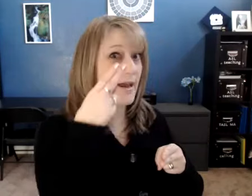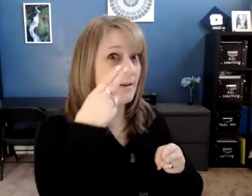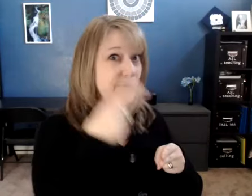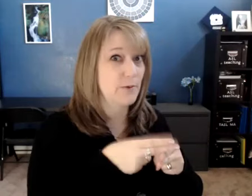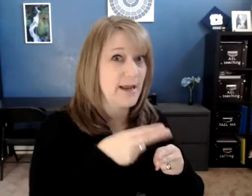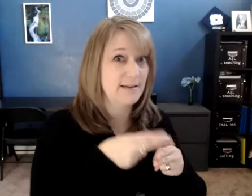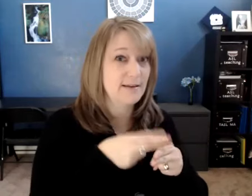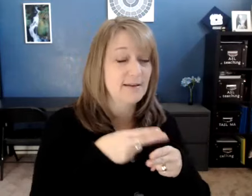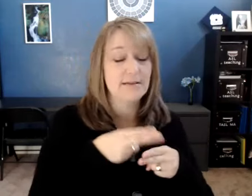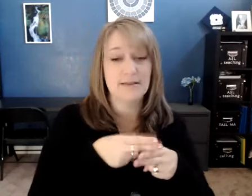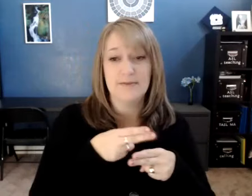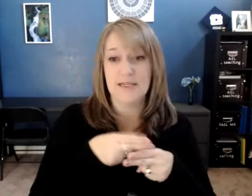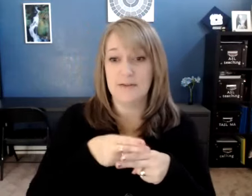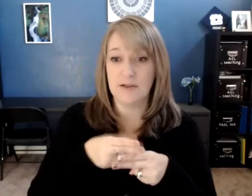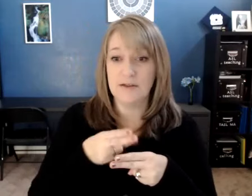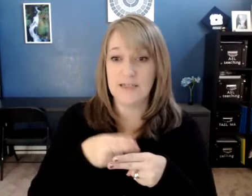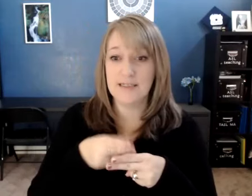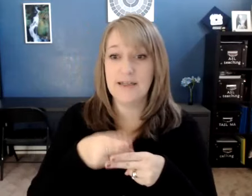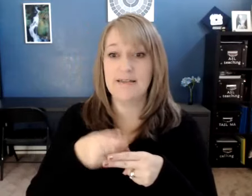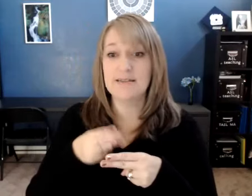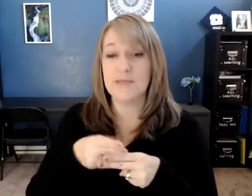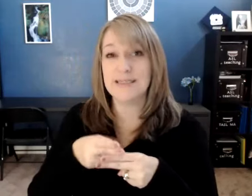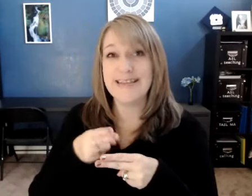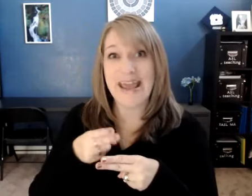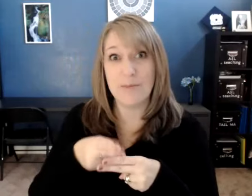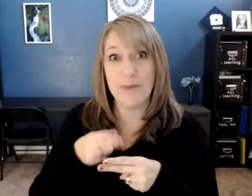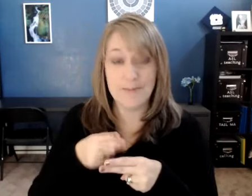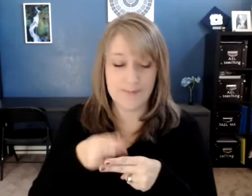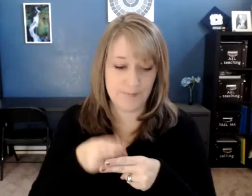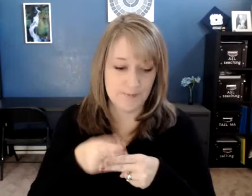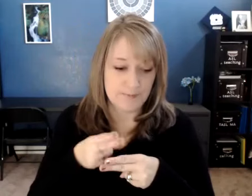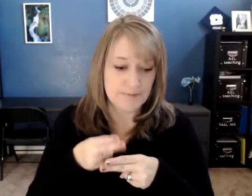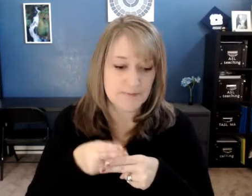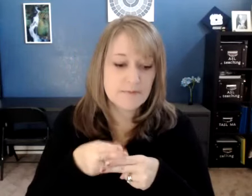hand if you're right-handed, left hand if you're left-handed, and this means name.